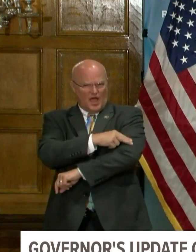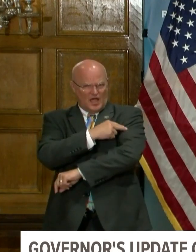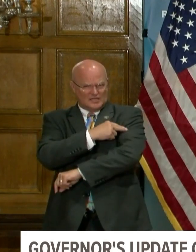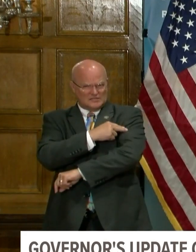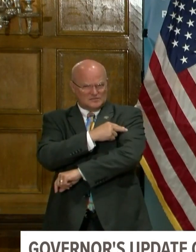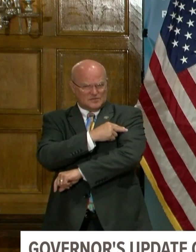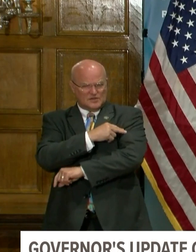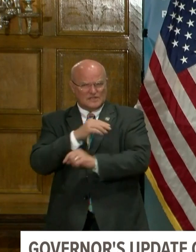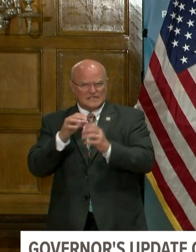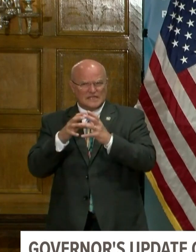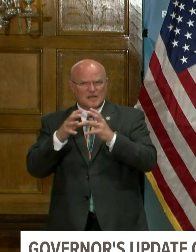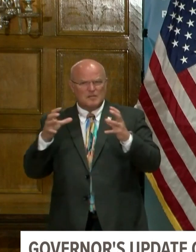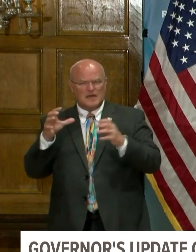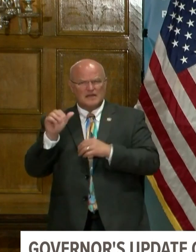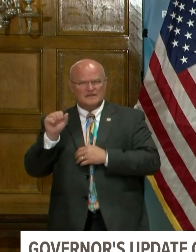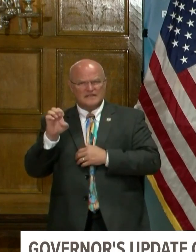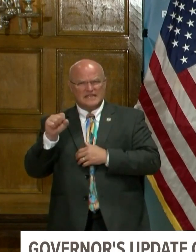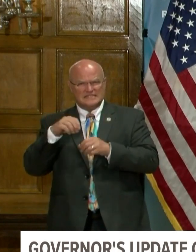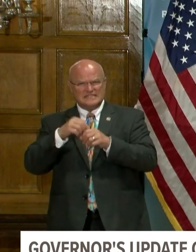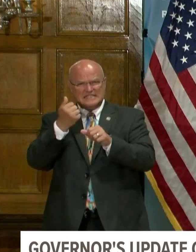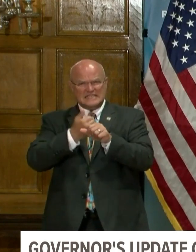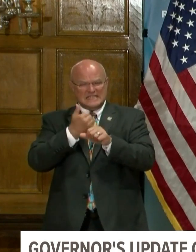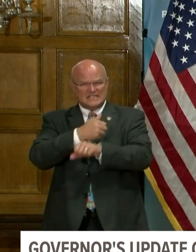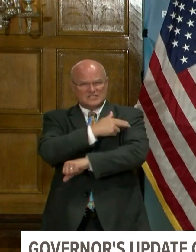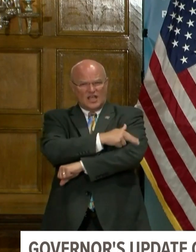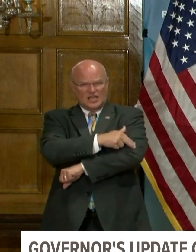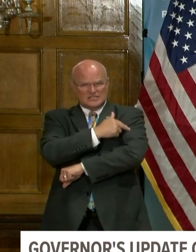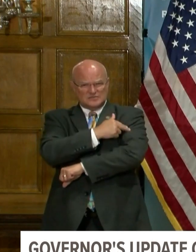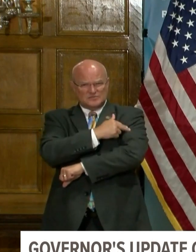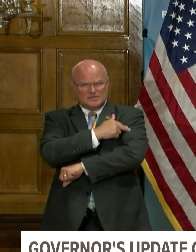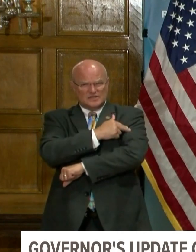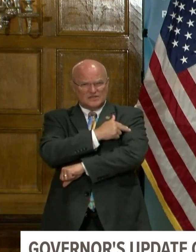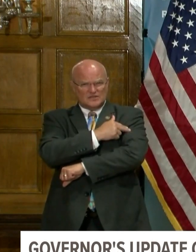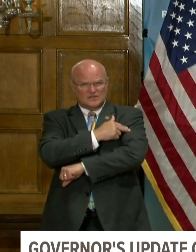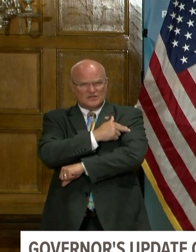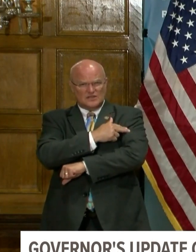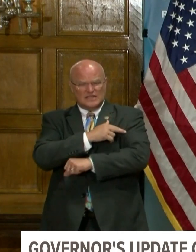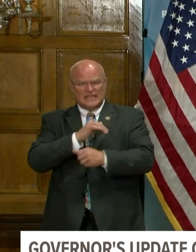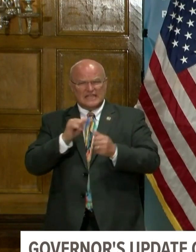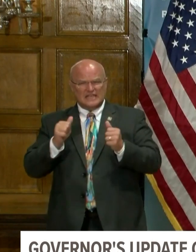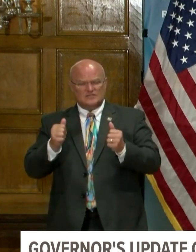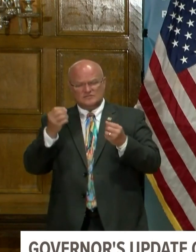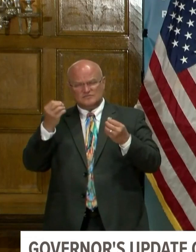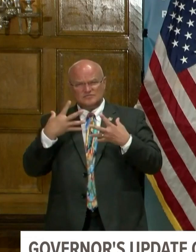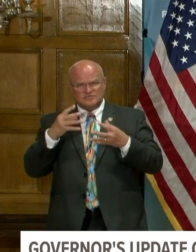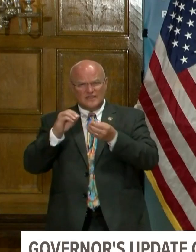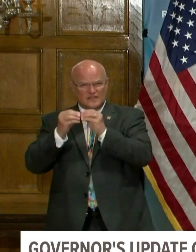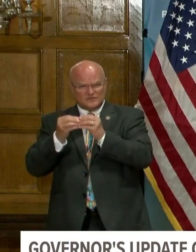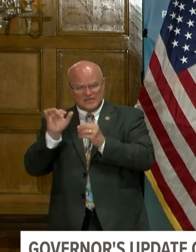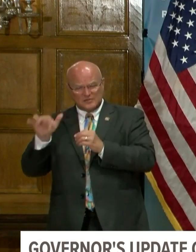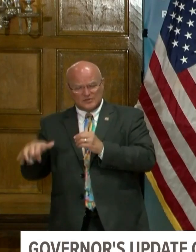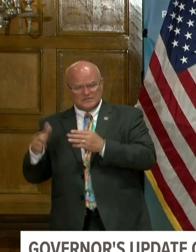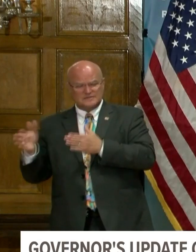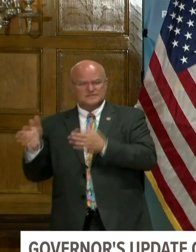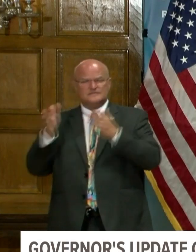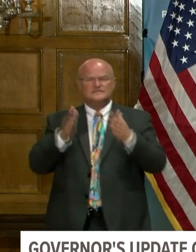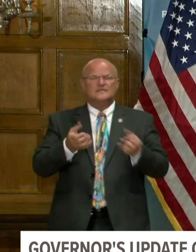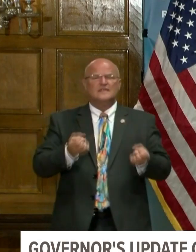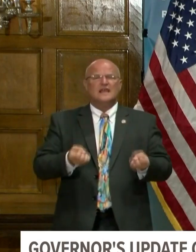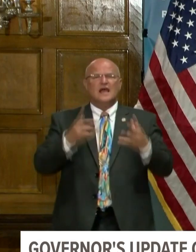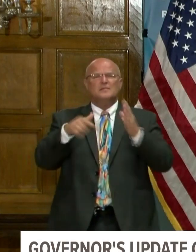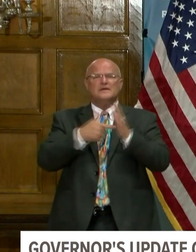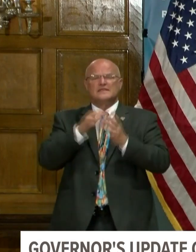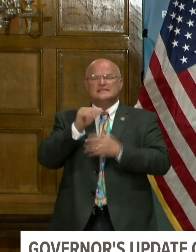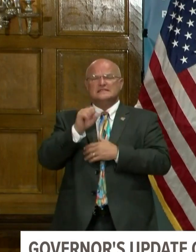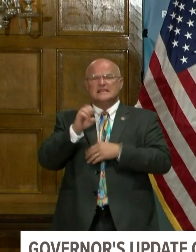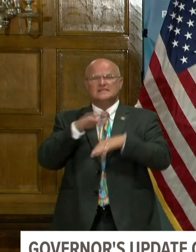as to the amount of cases in each hospital. Are you getting those daily numbers And also, you know, how many of these